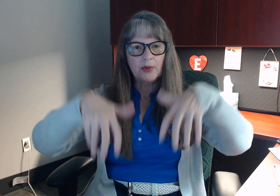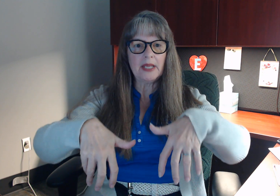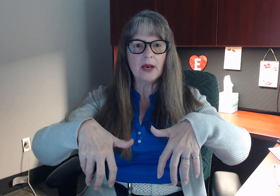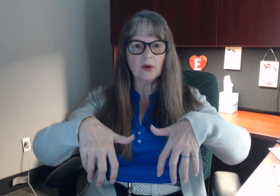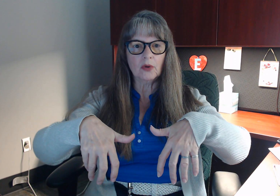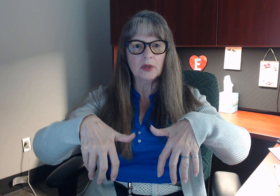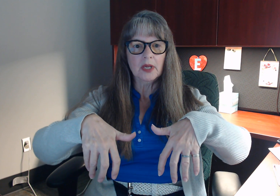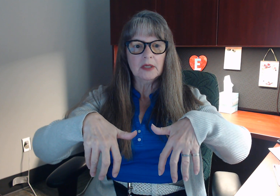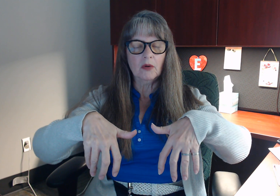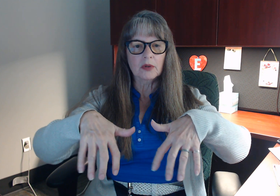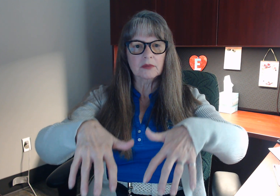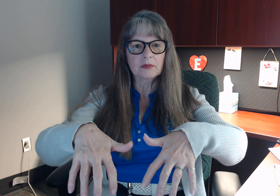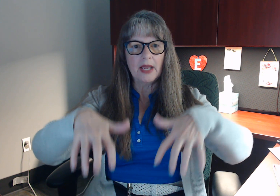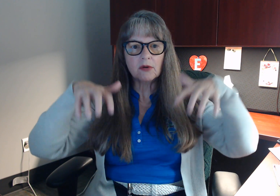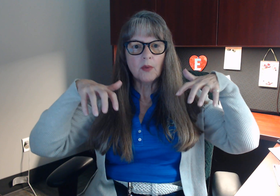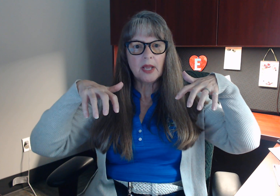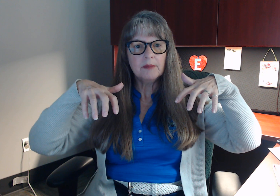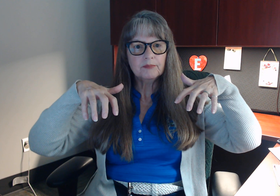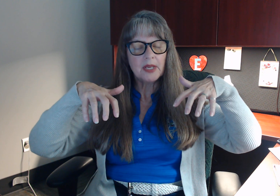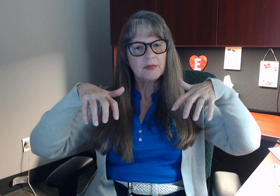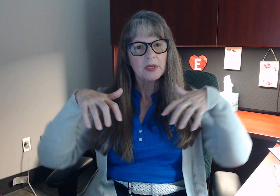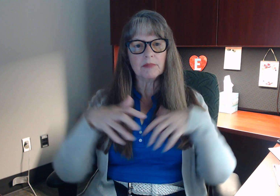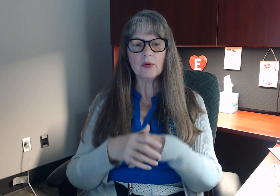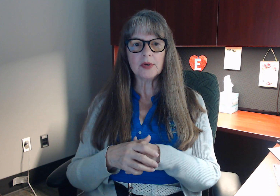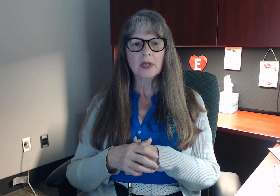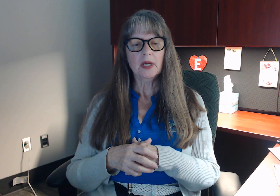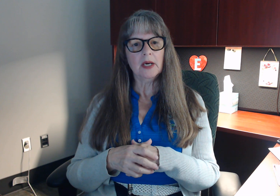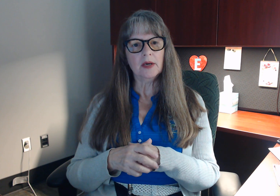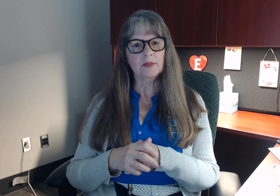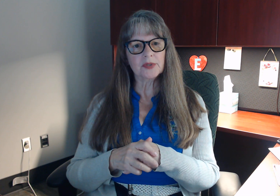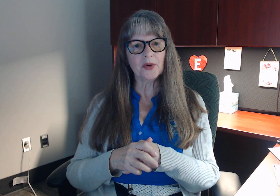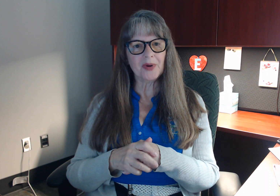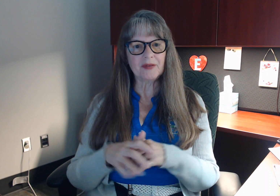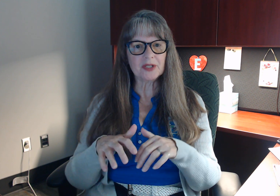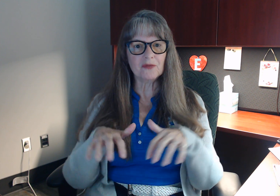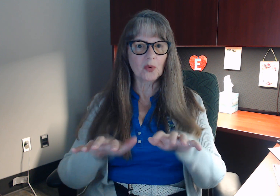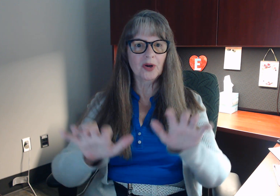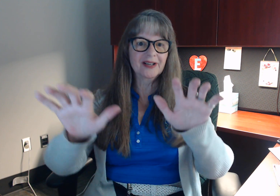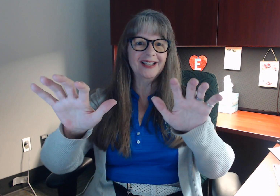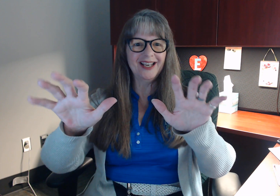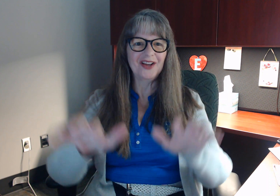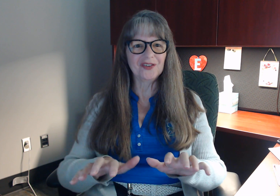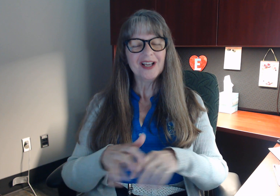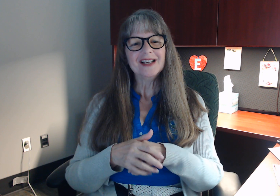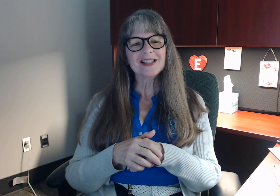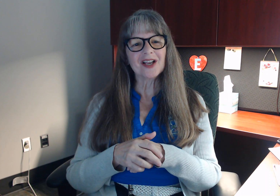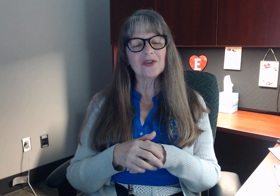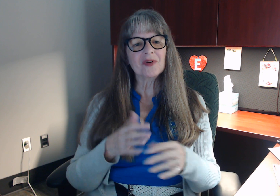down, or down going up. And I've seen both. And I've seen all four, So